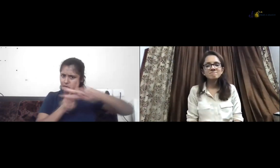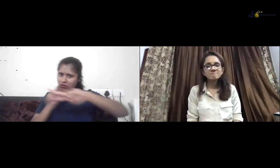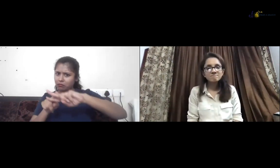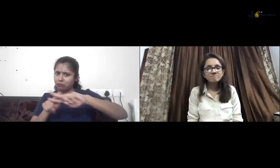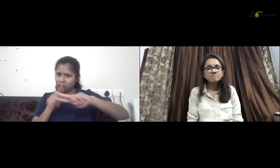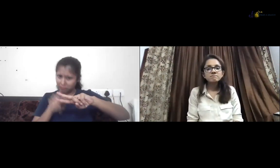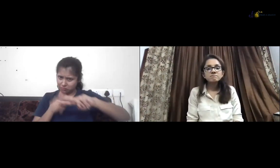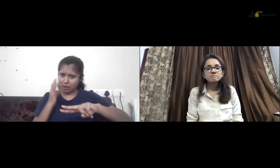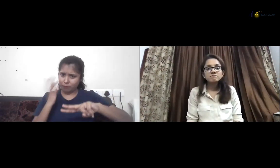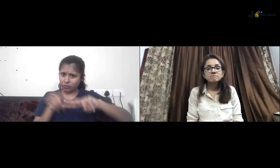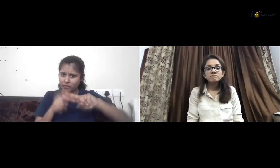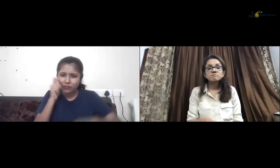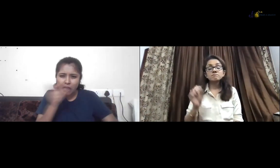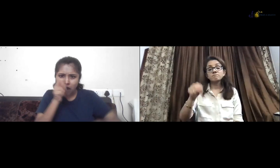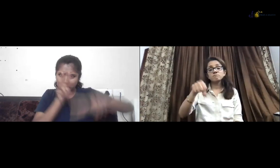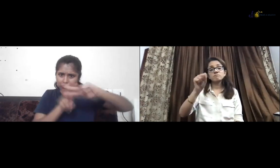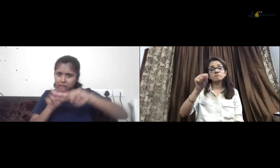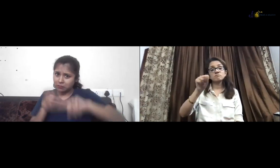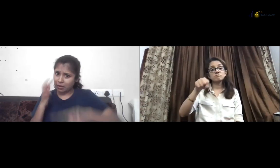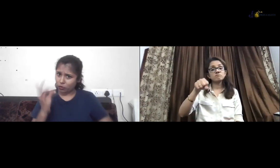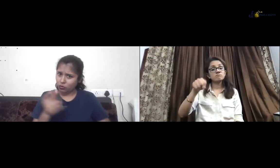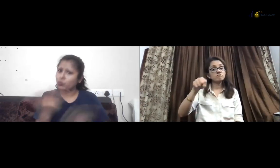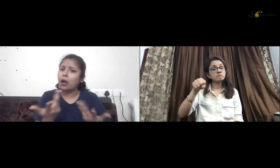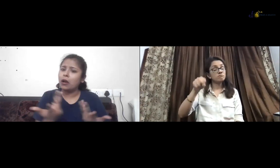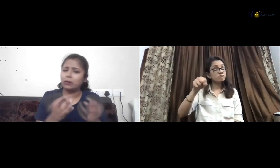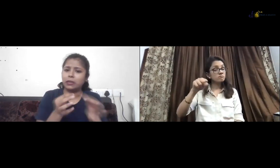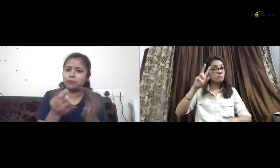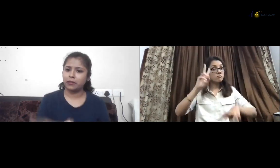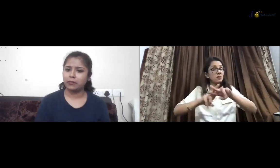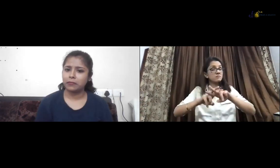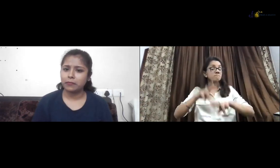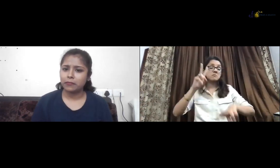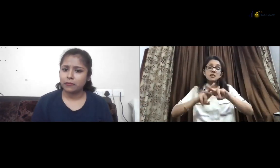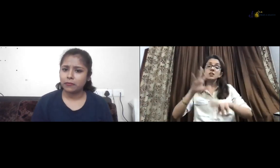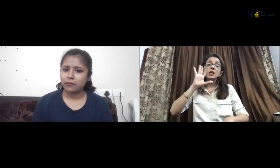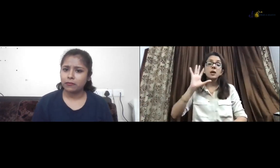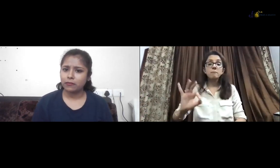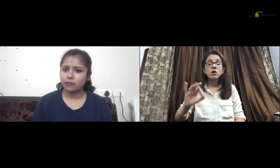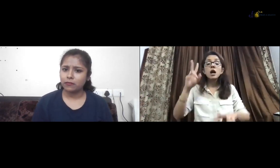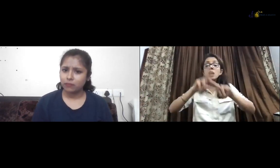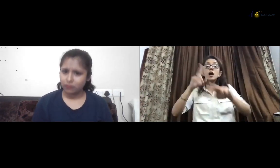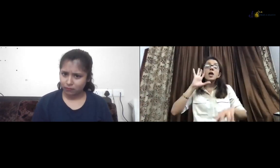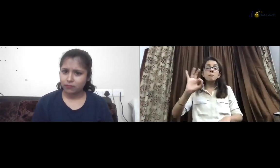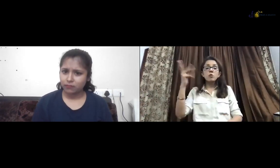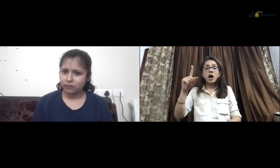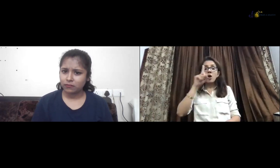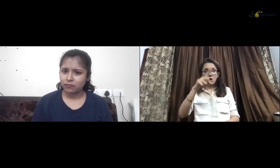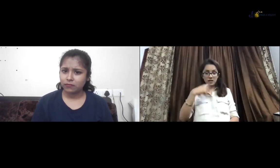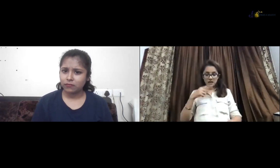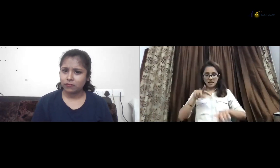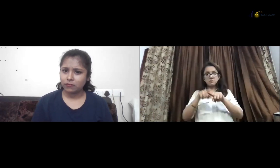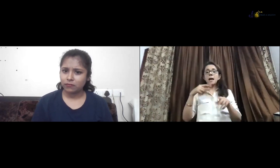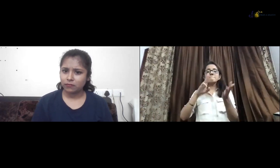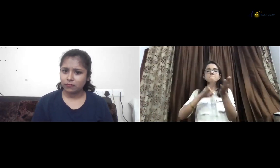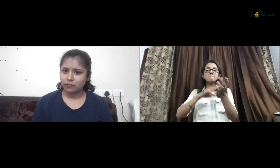Wow, that's very, very important. Hashtag, it is very important. Why this? Can you explain? Yes, hashtag is